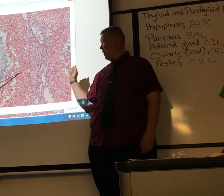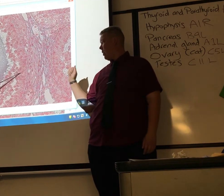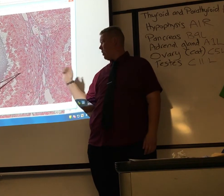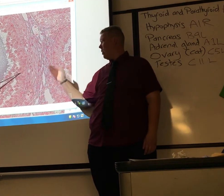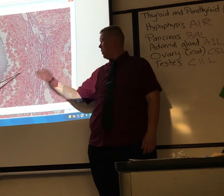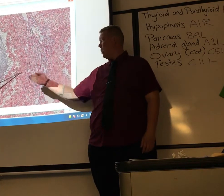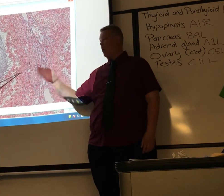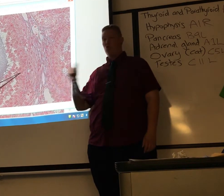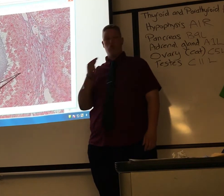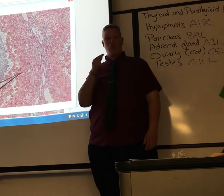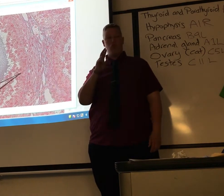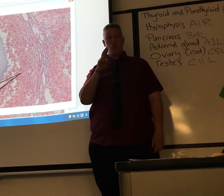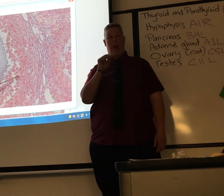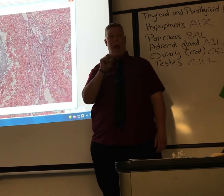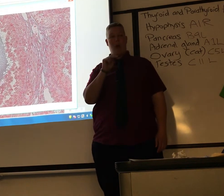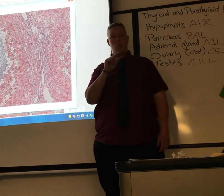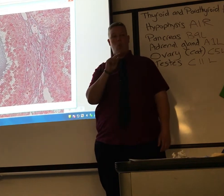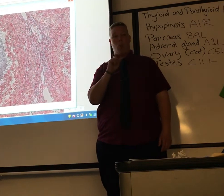granulosa cells. Yeah.